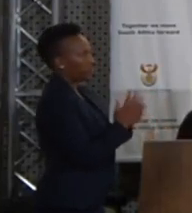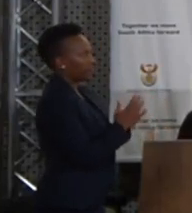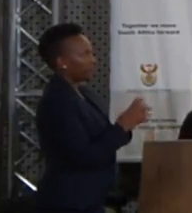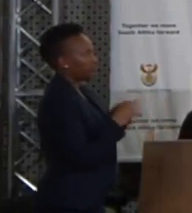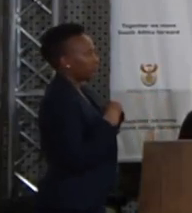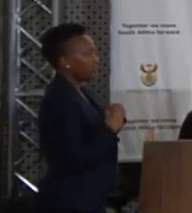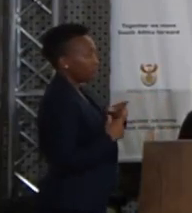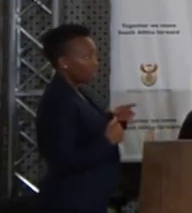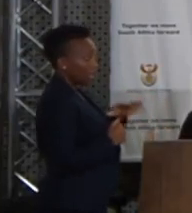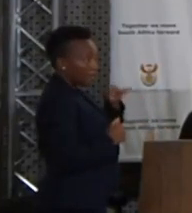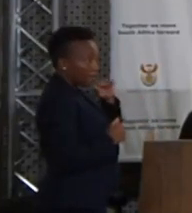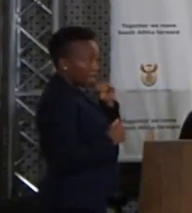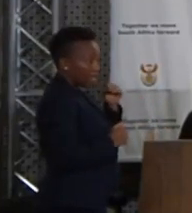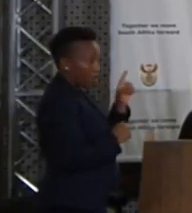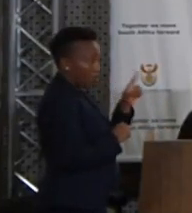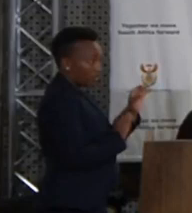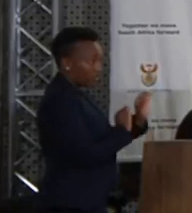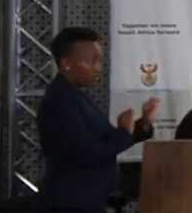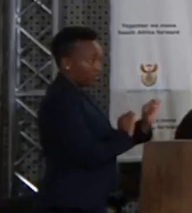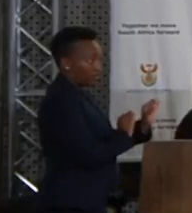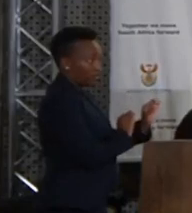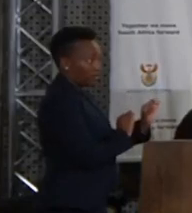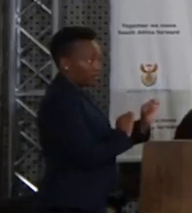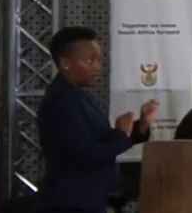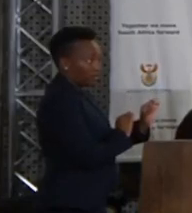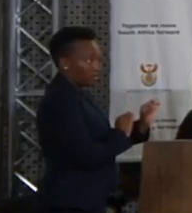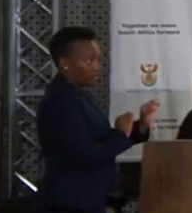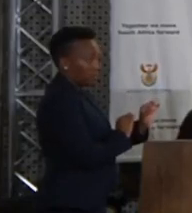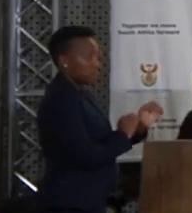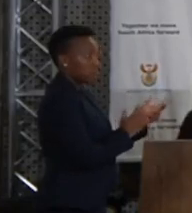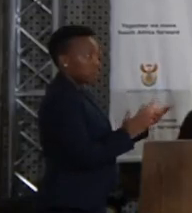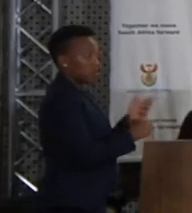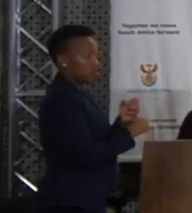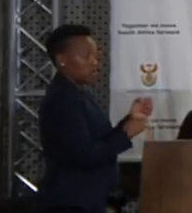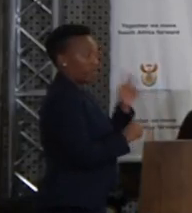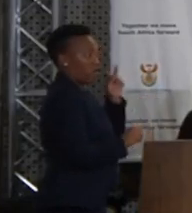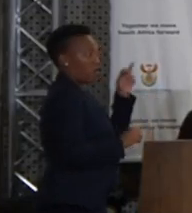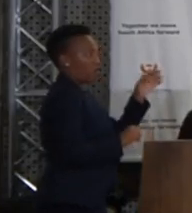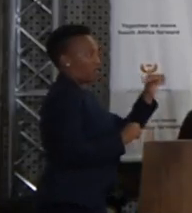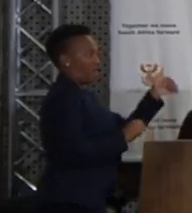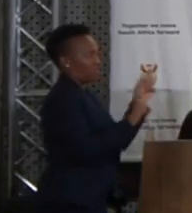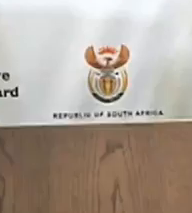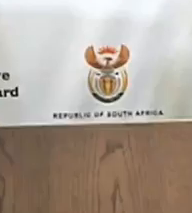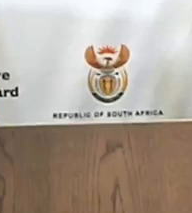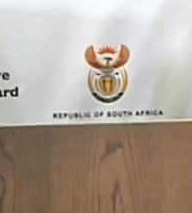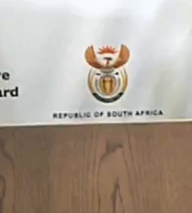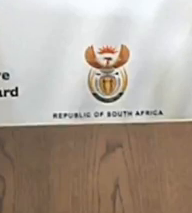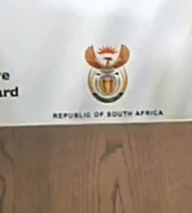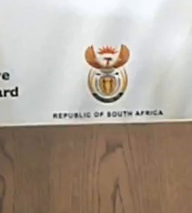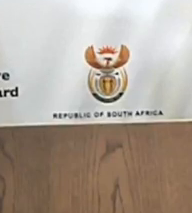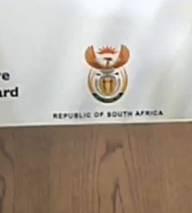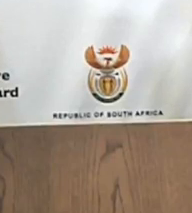Basically, your question is, should we have looked, well, we have not looked at other modes of